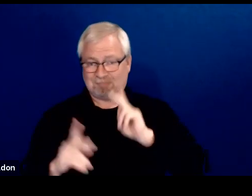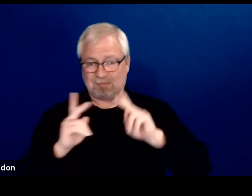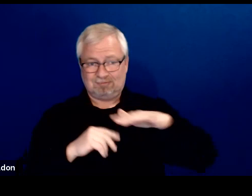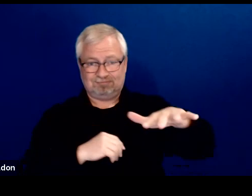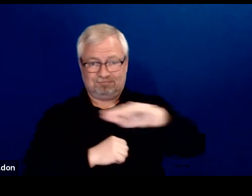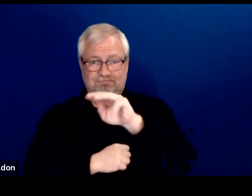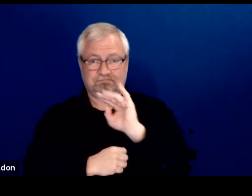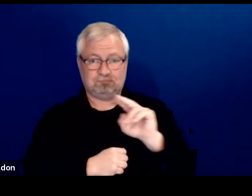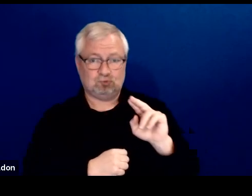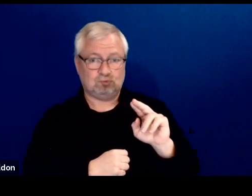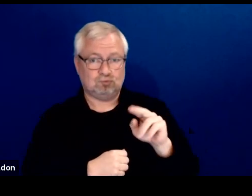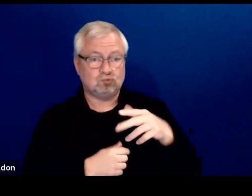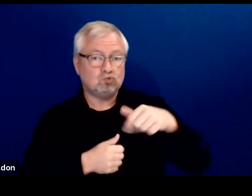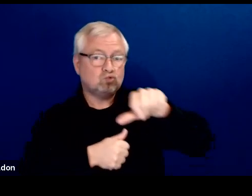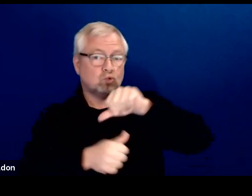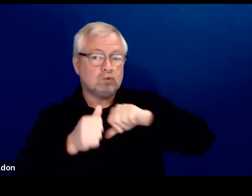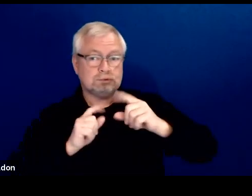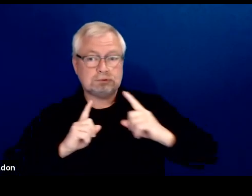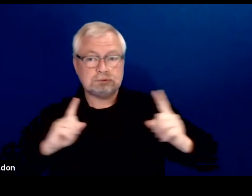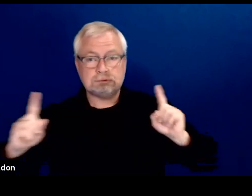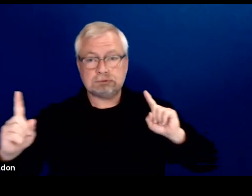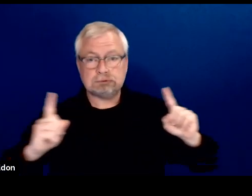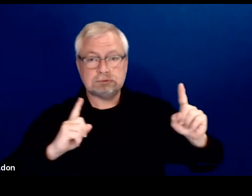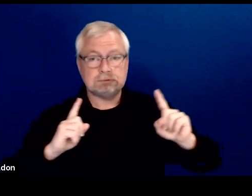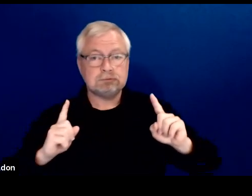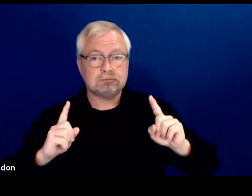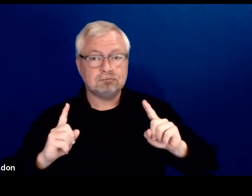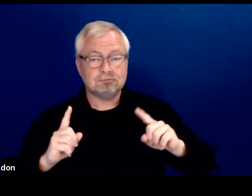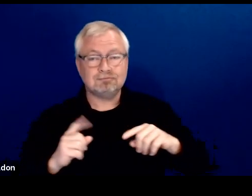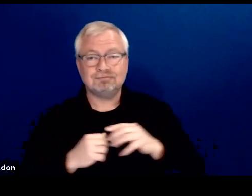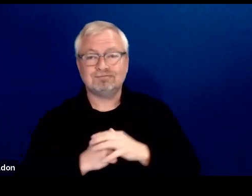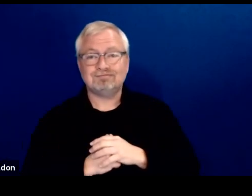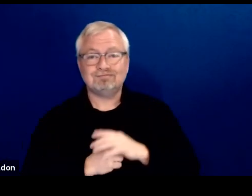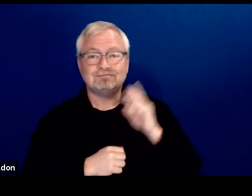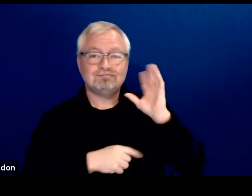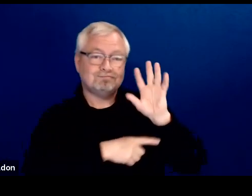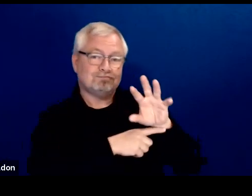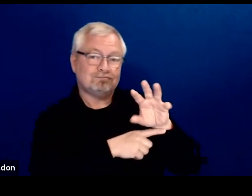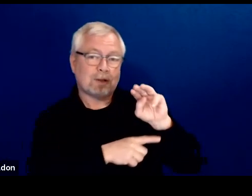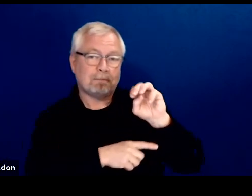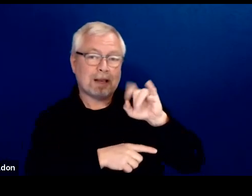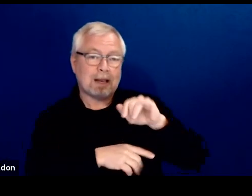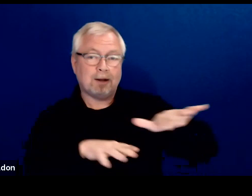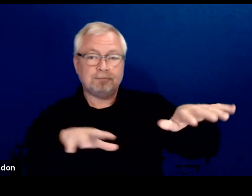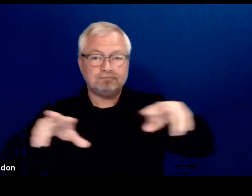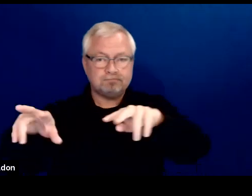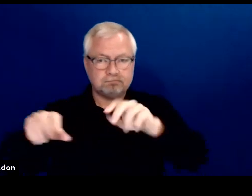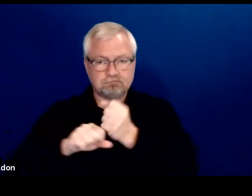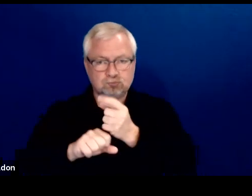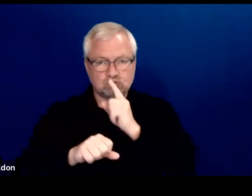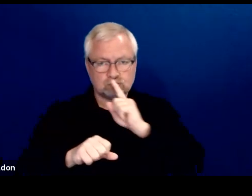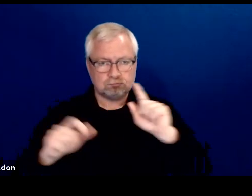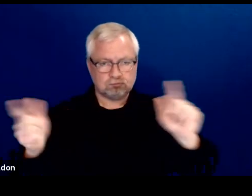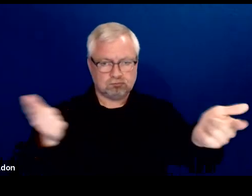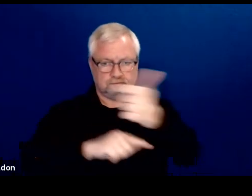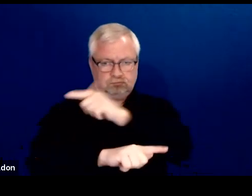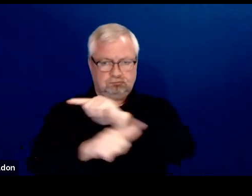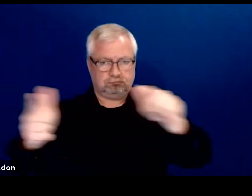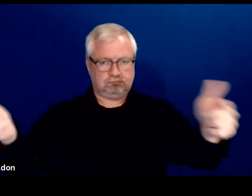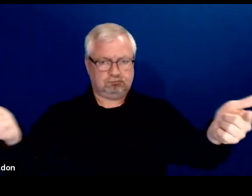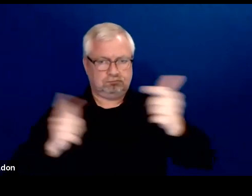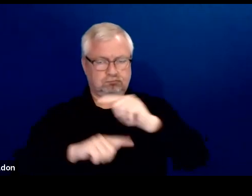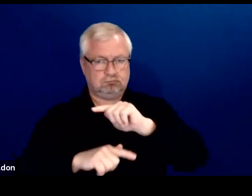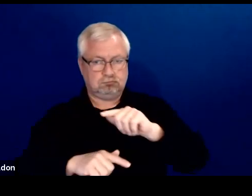working in a pool rotation where they are asking even for others questions. So the collaboration and cooperation that's happening to